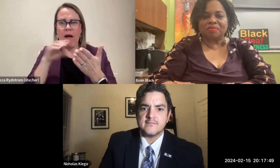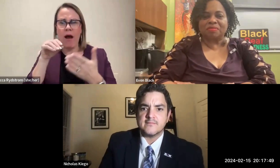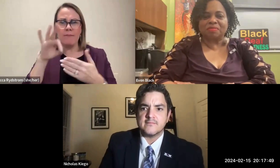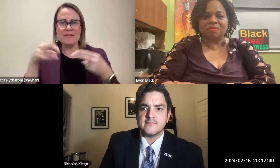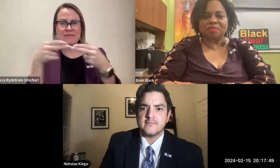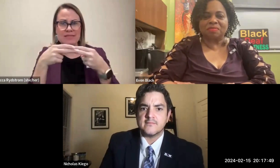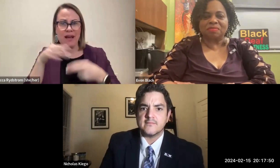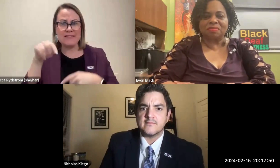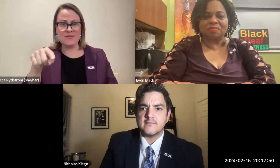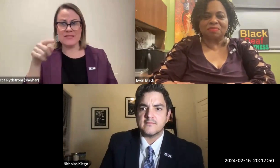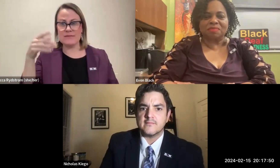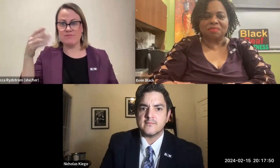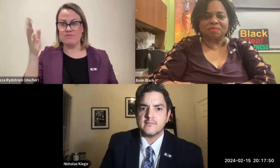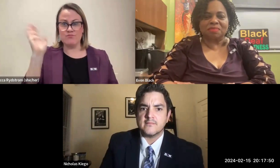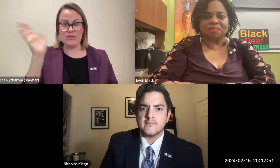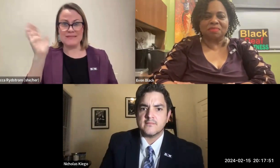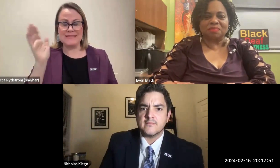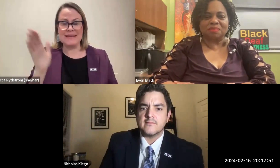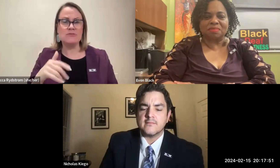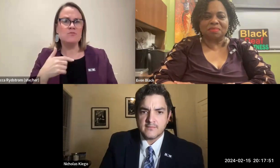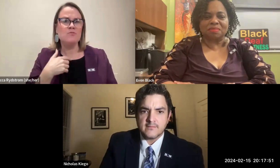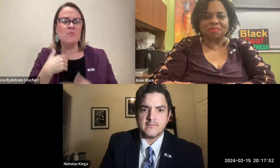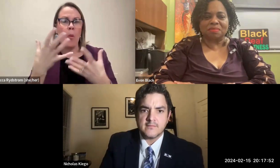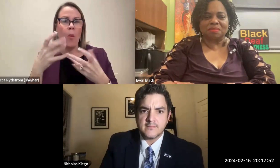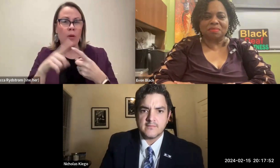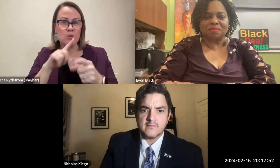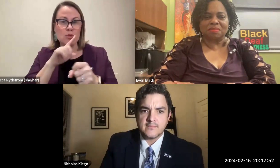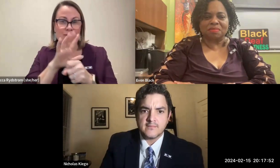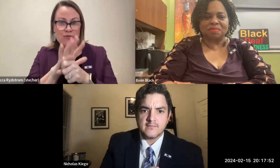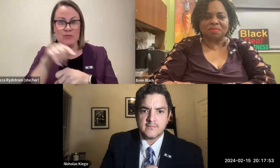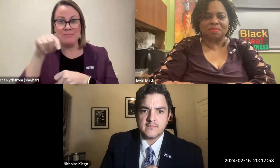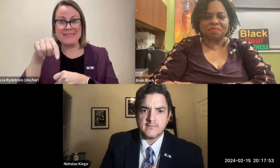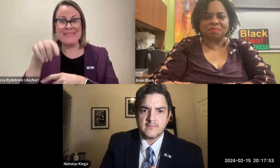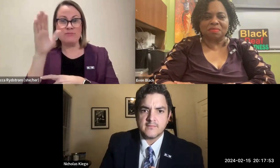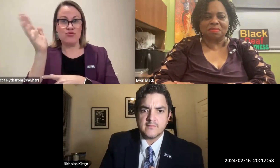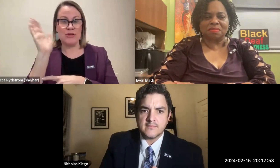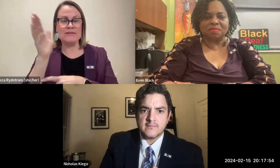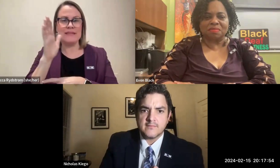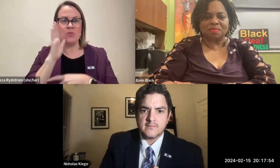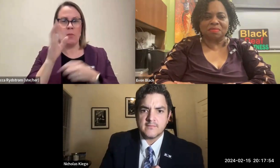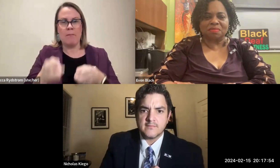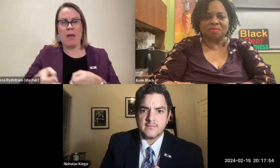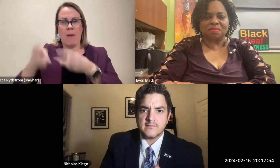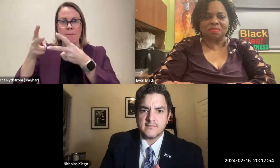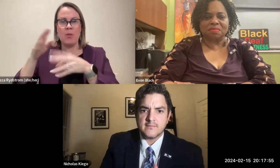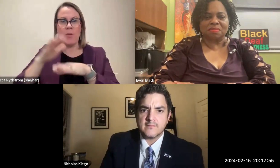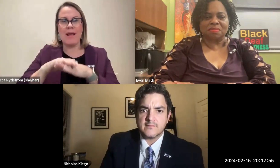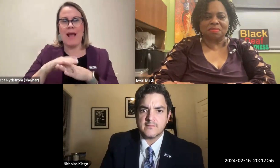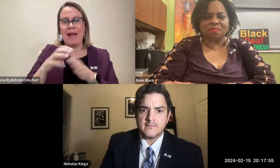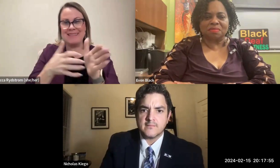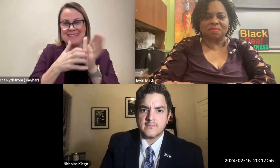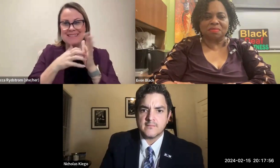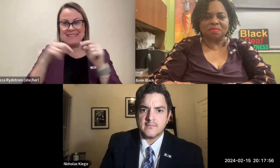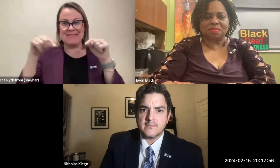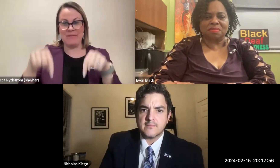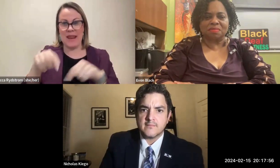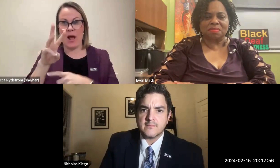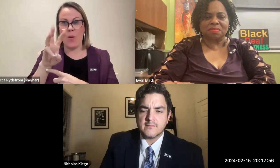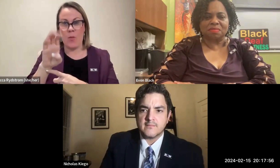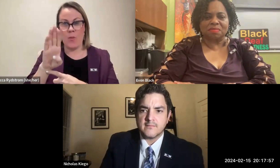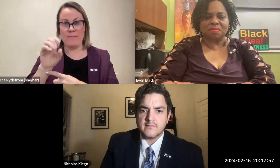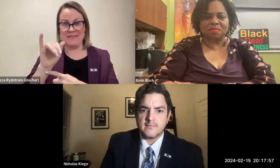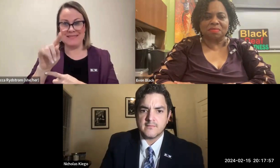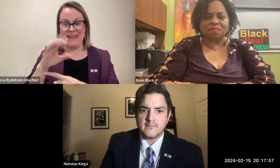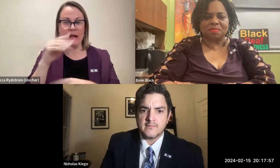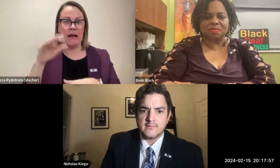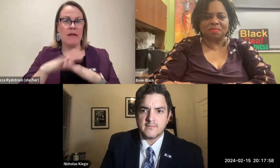So some questions have come in the chat. Someone asked, will we be able to get a copy of the slides from this presentation? This presentation is